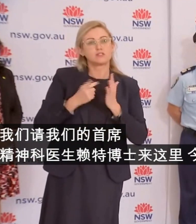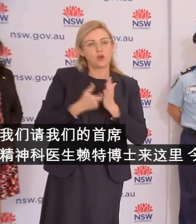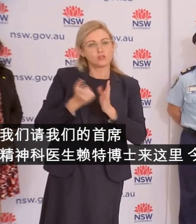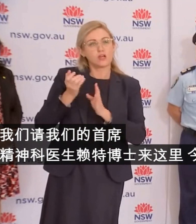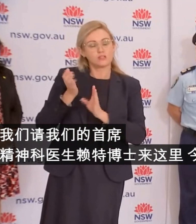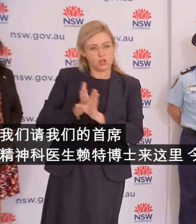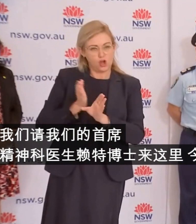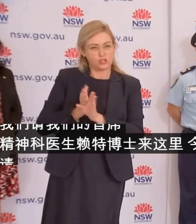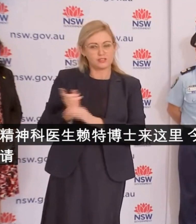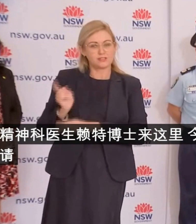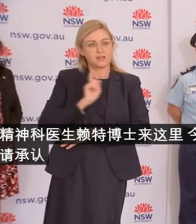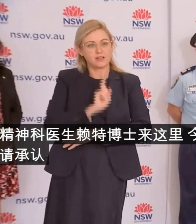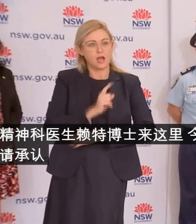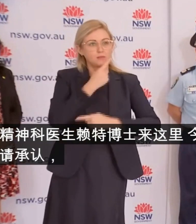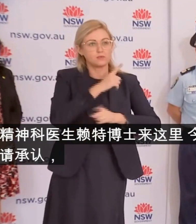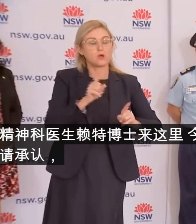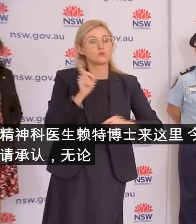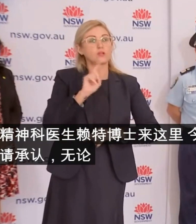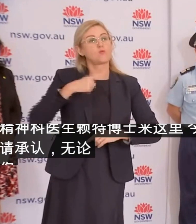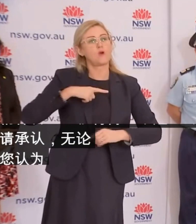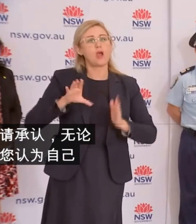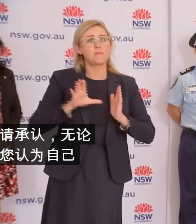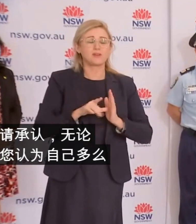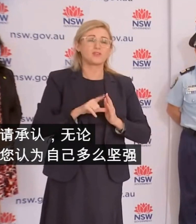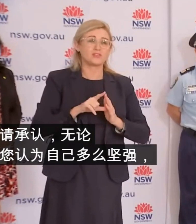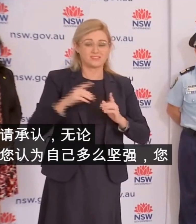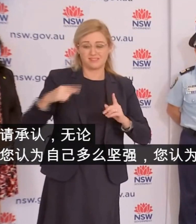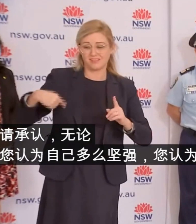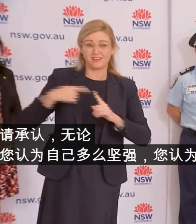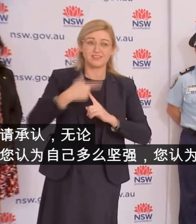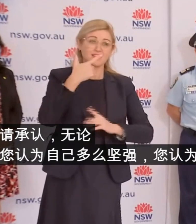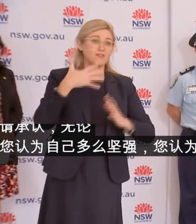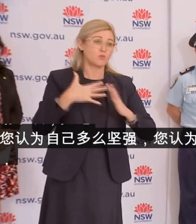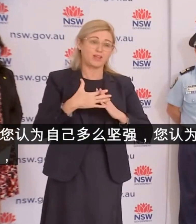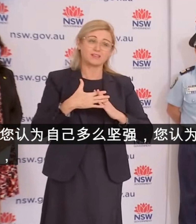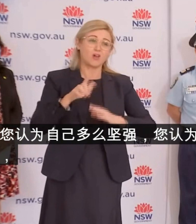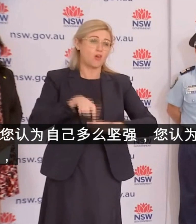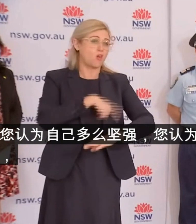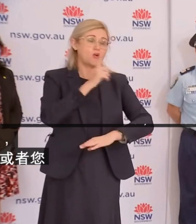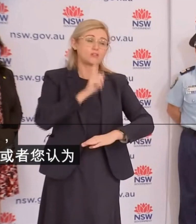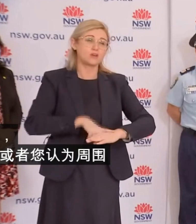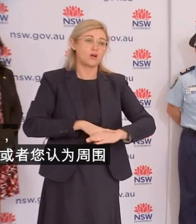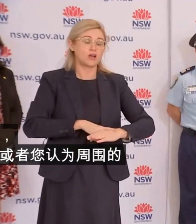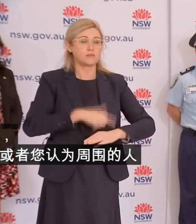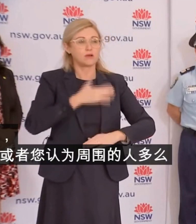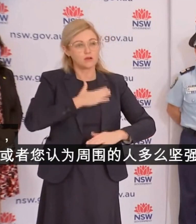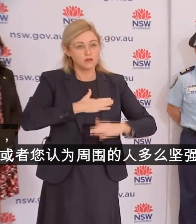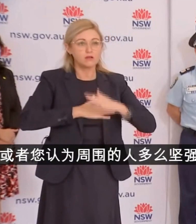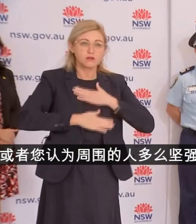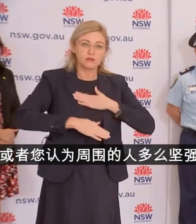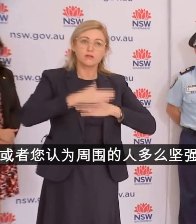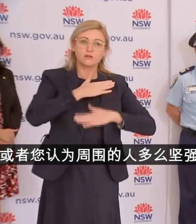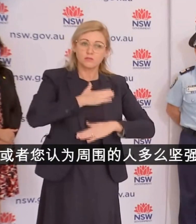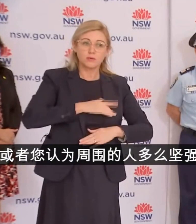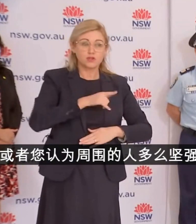be here today. Please acknowledge, no matter how strong you think you are, how stoic you think you are, or how strong you think people